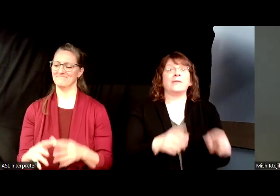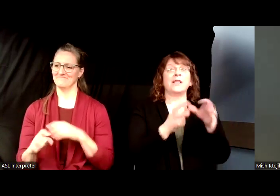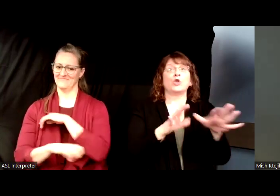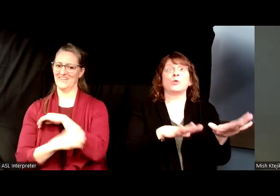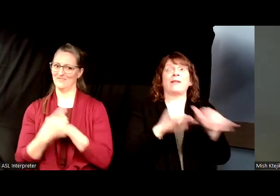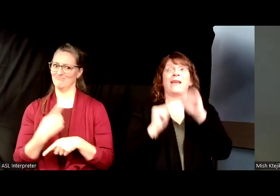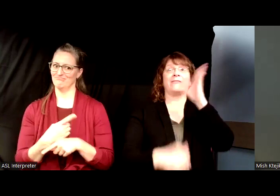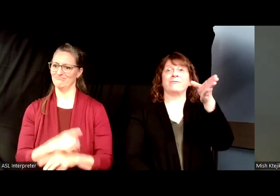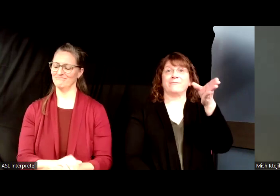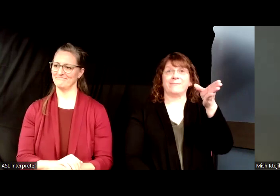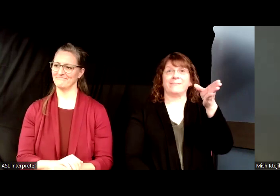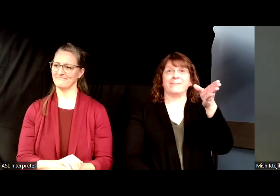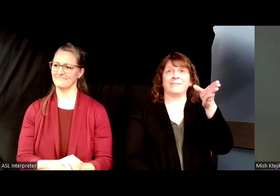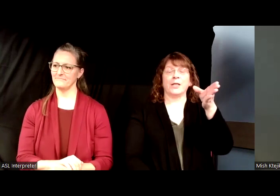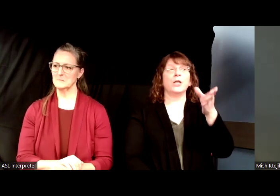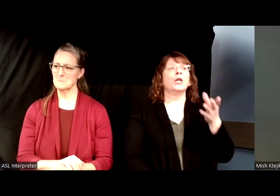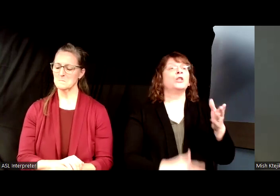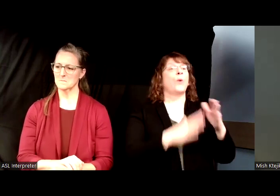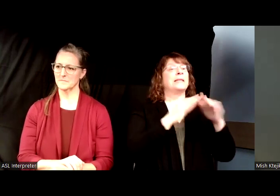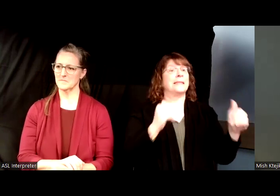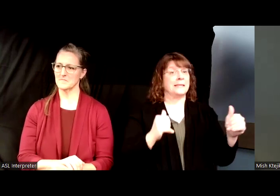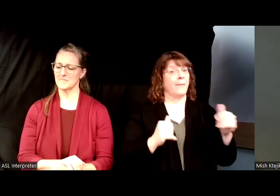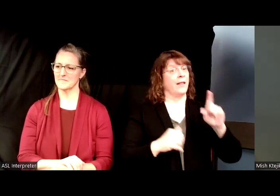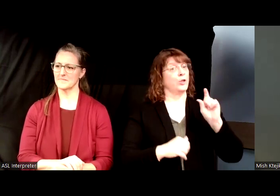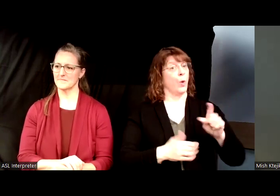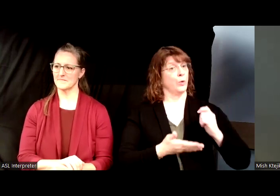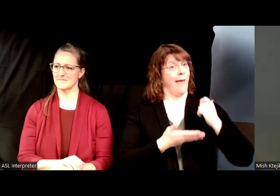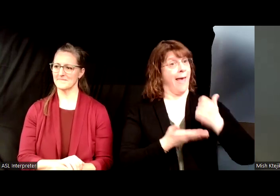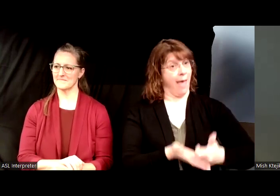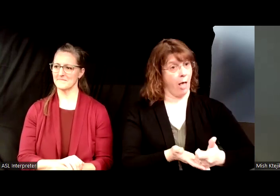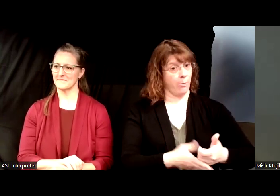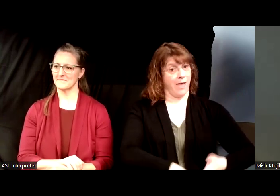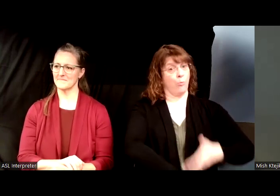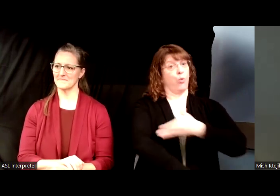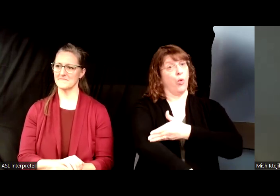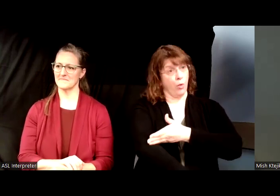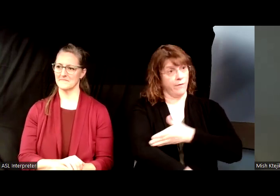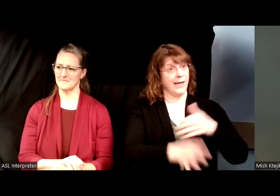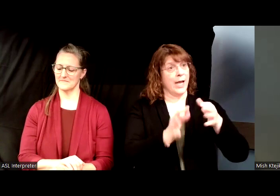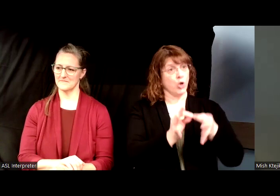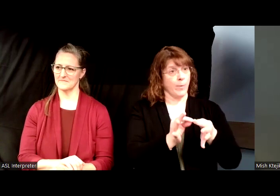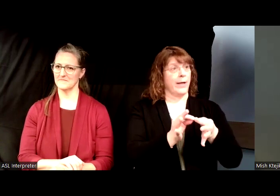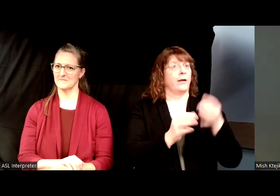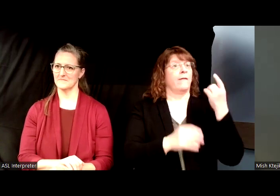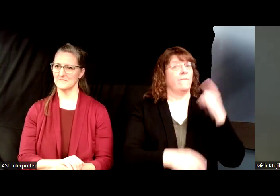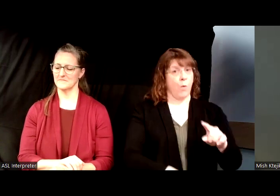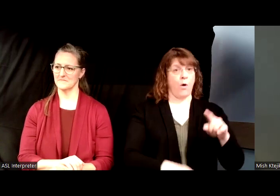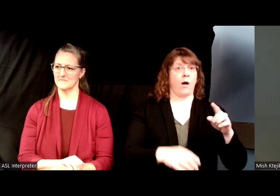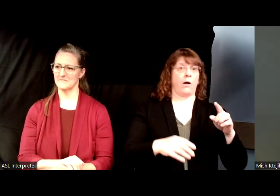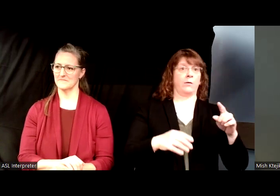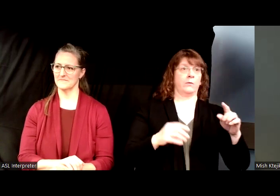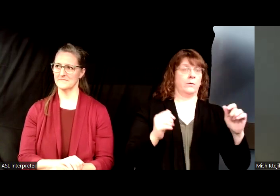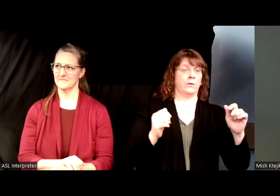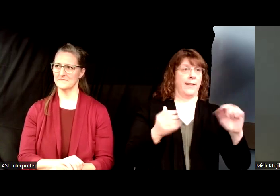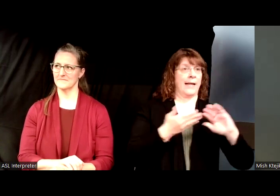It's impossible. And so that means that those interpreters who have spent the last 5 years gaining that experience will leave. And so